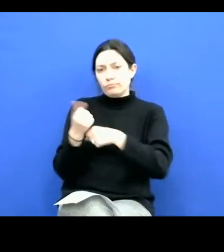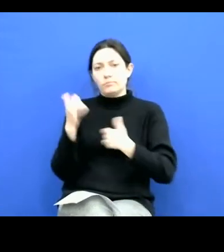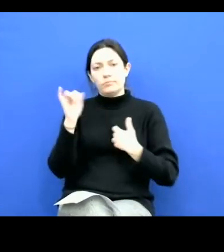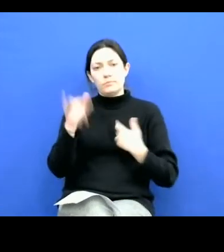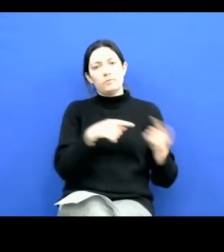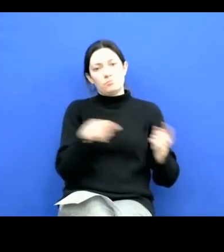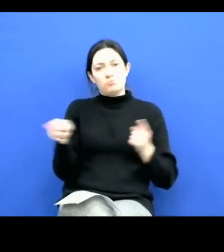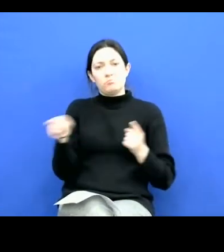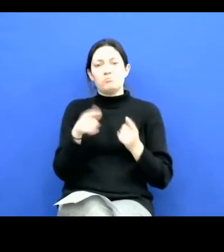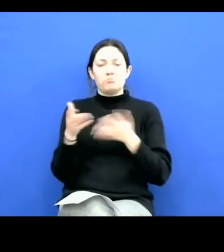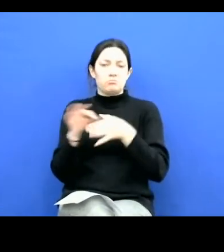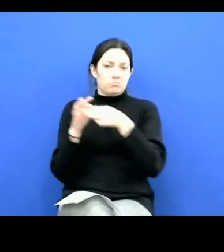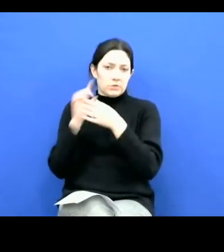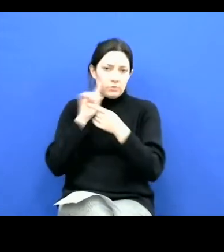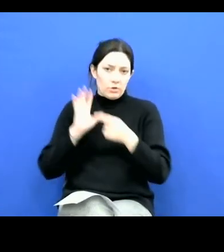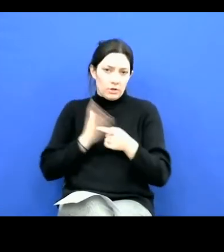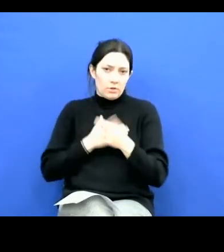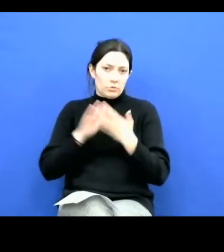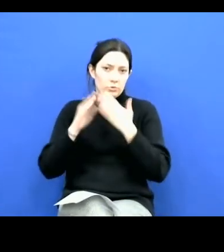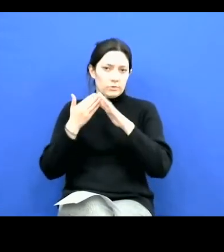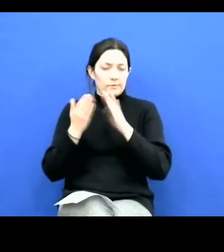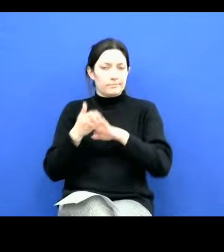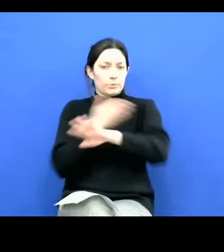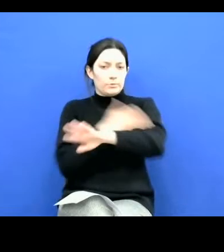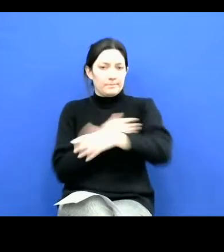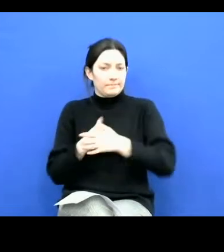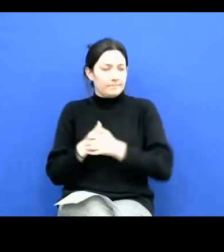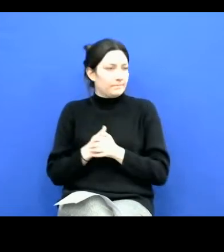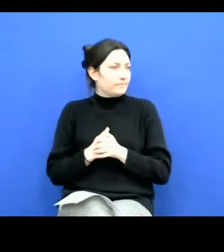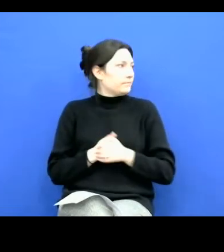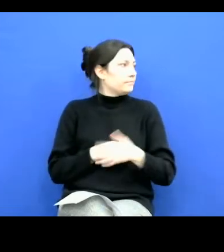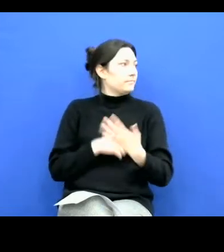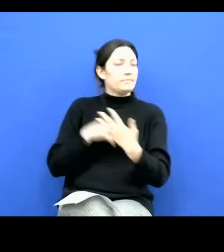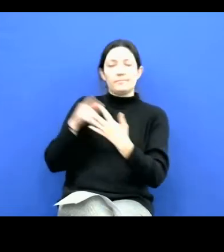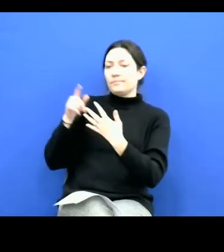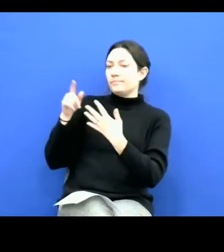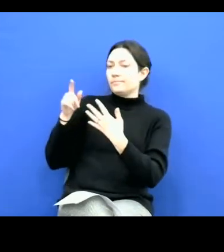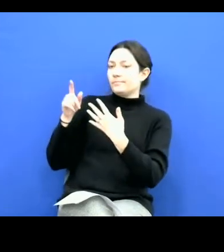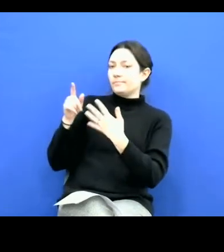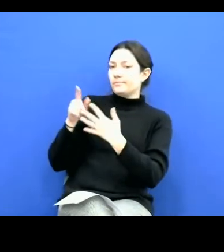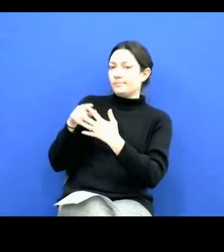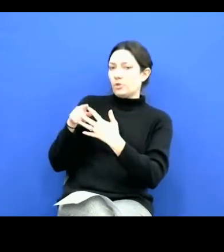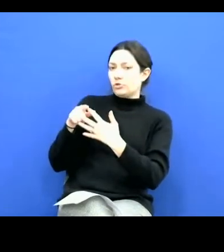our community. Second. So,